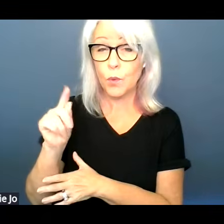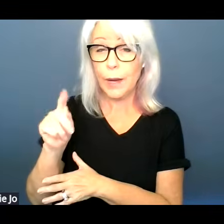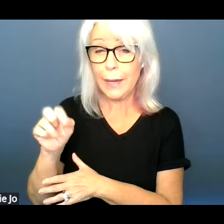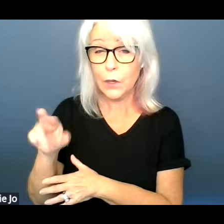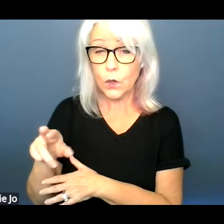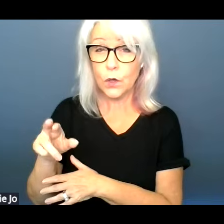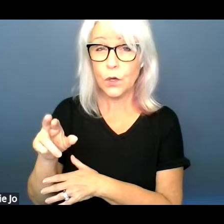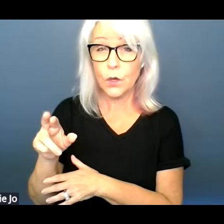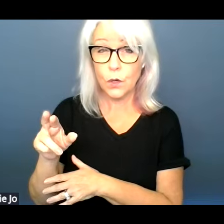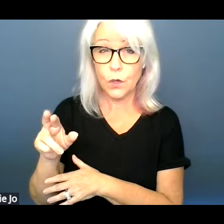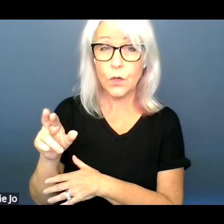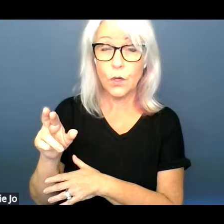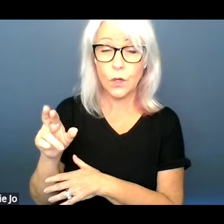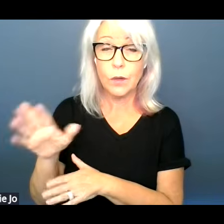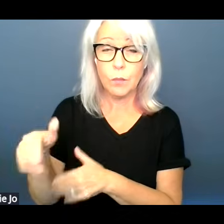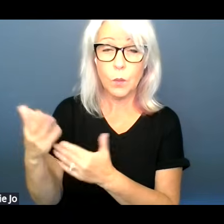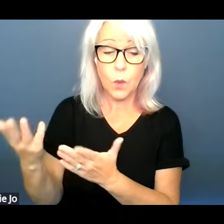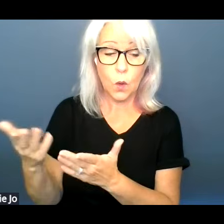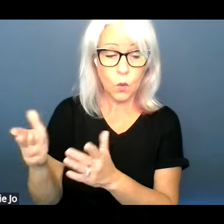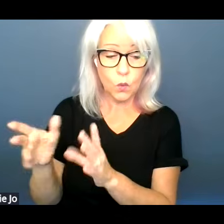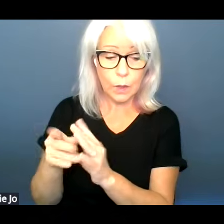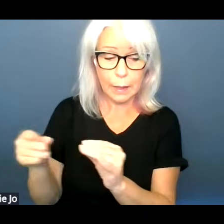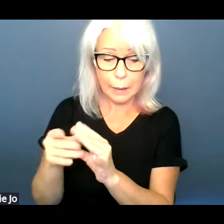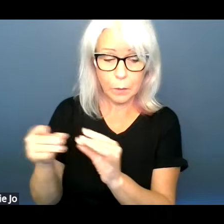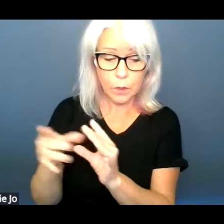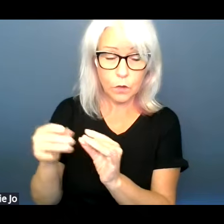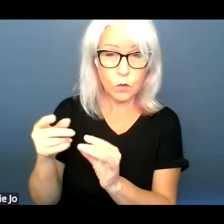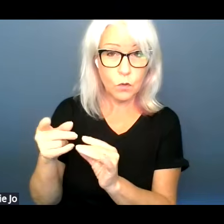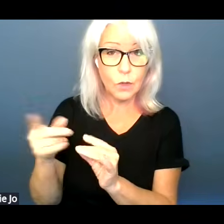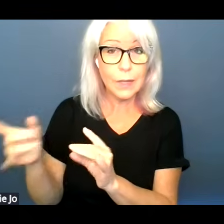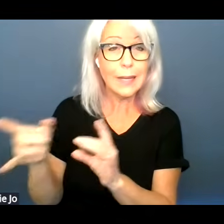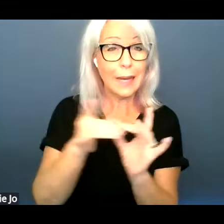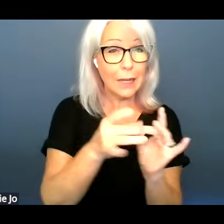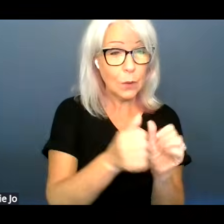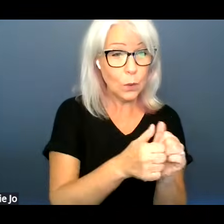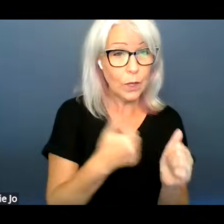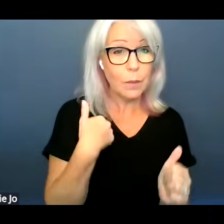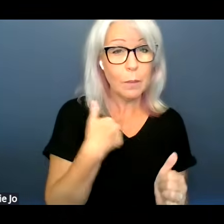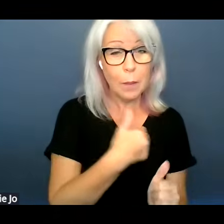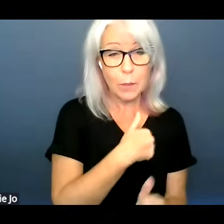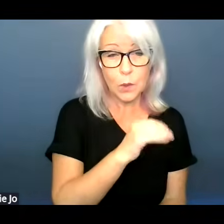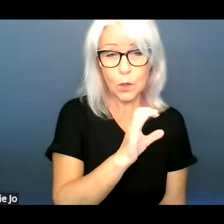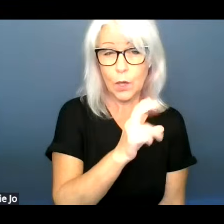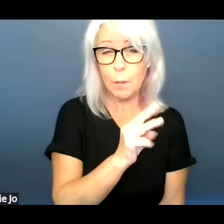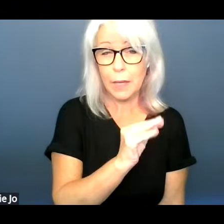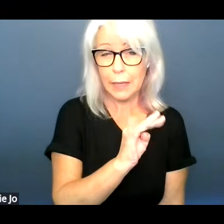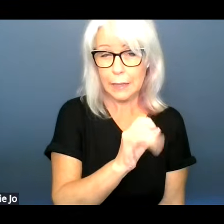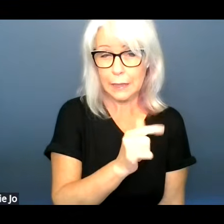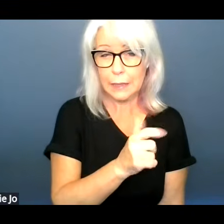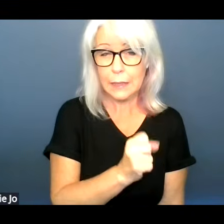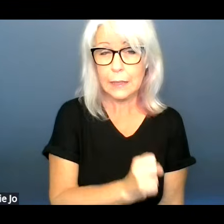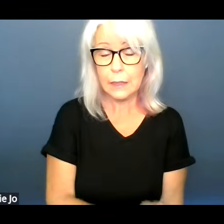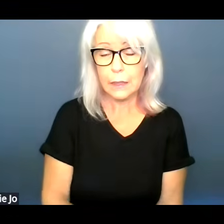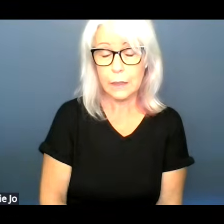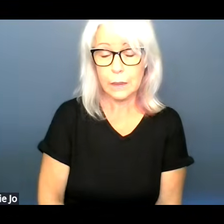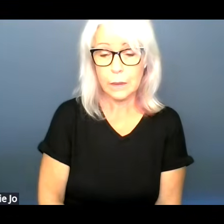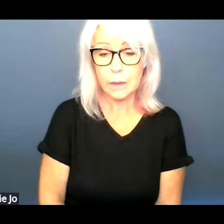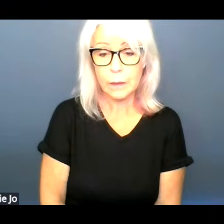suggested by Member Cummings, I think